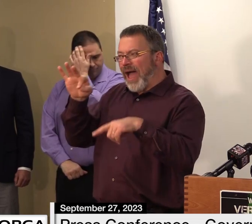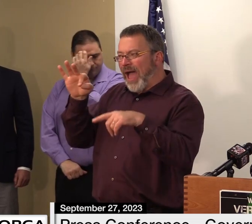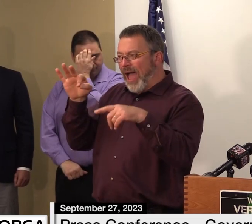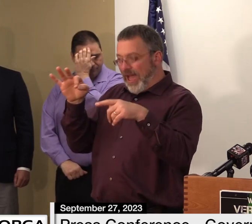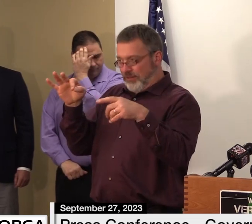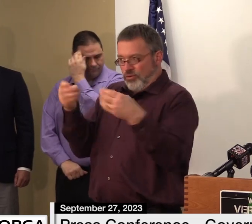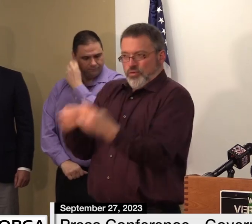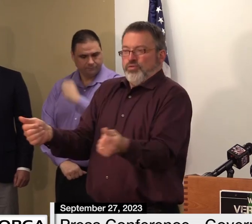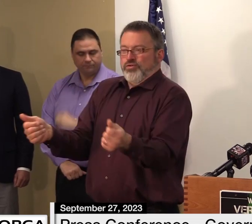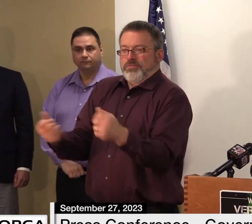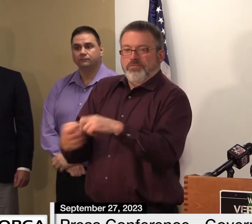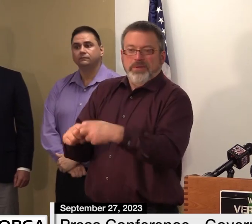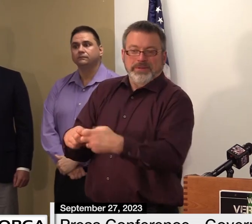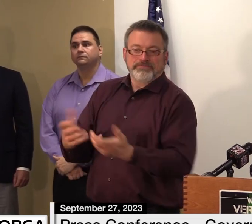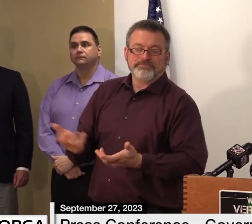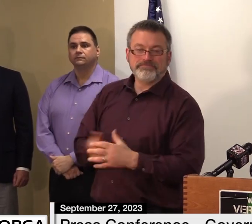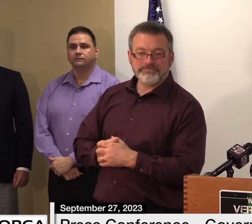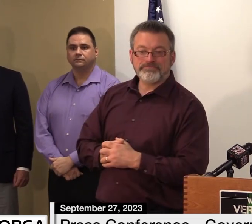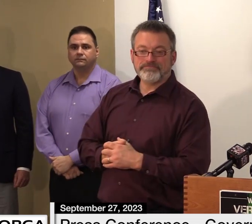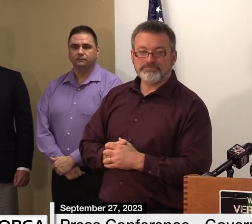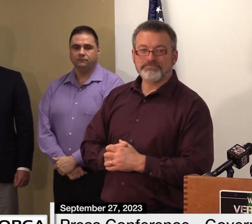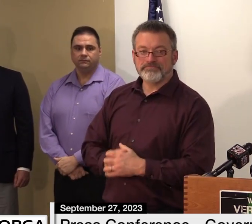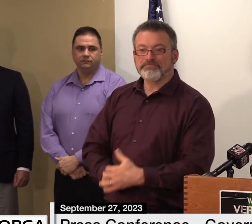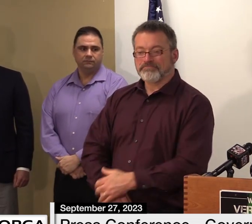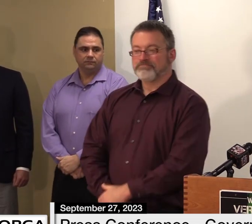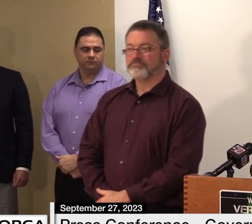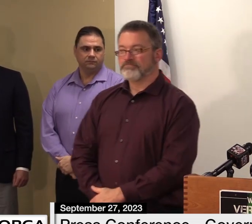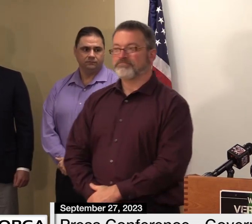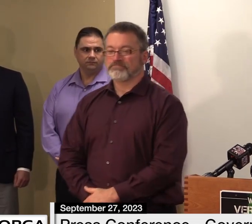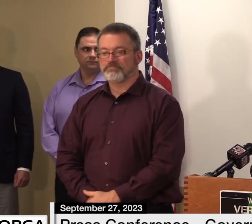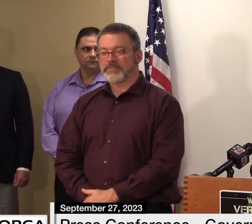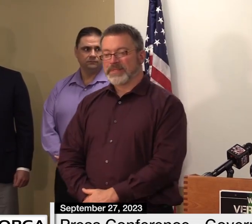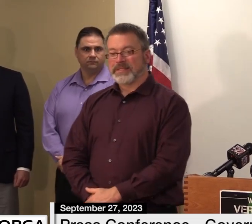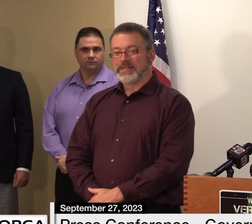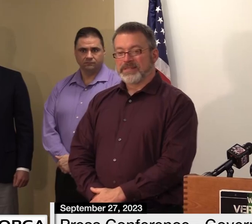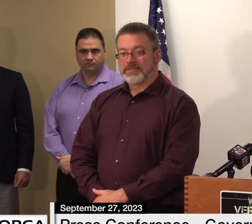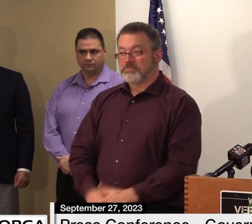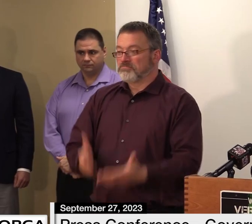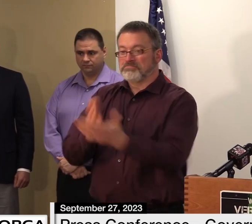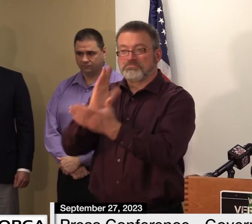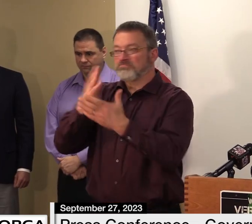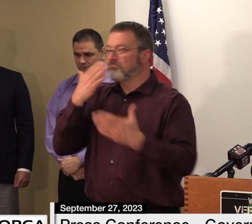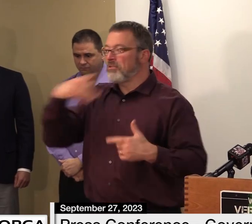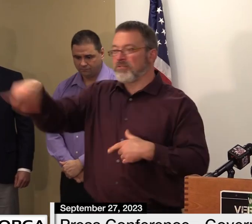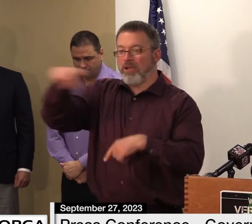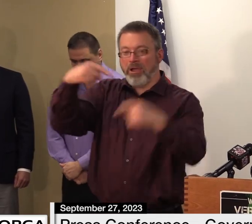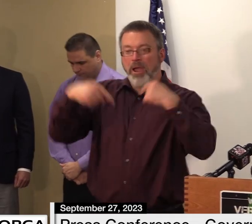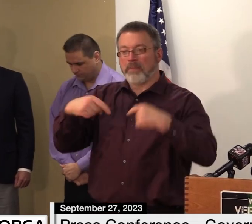All right, thank you all.